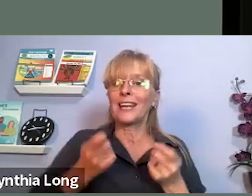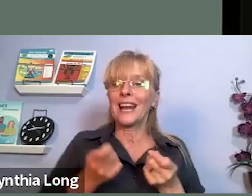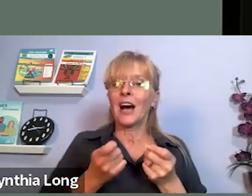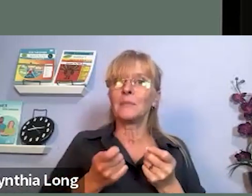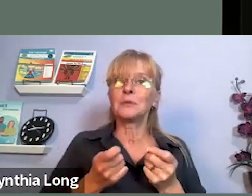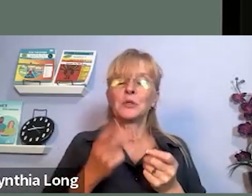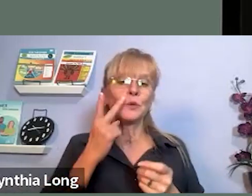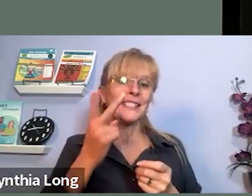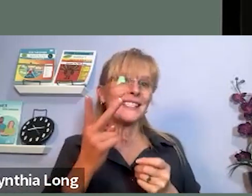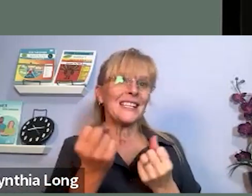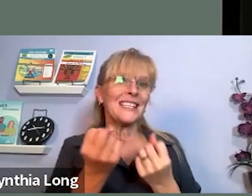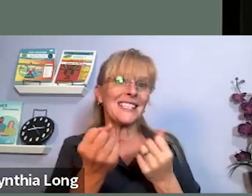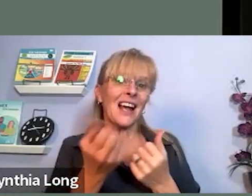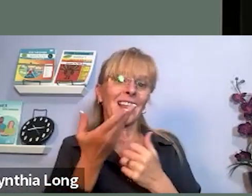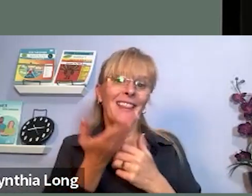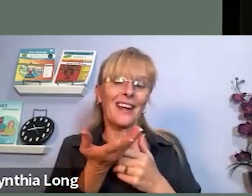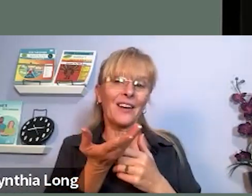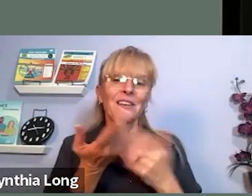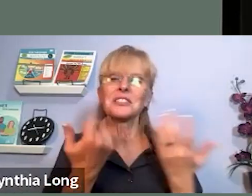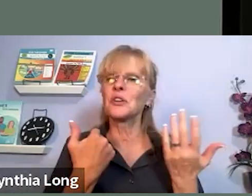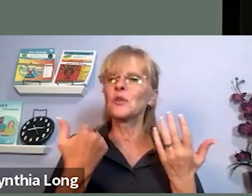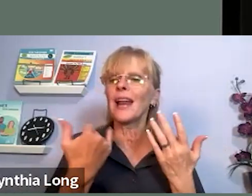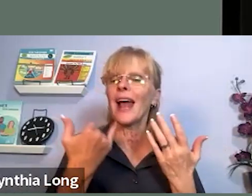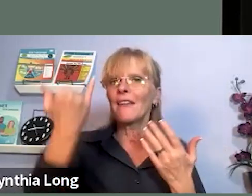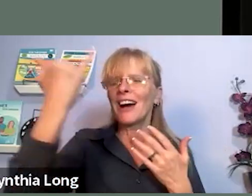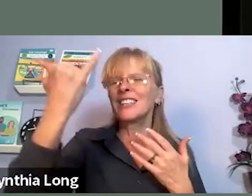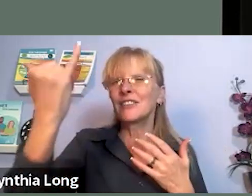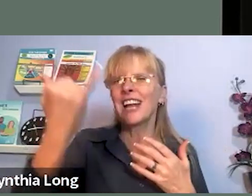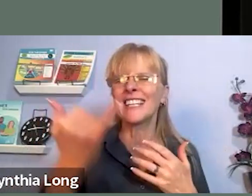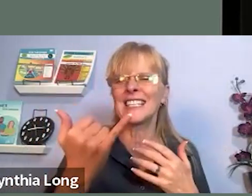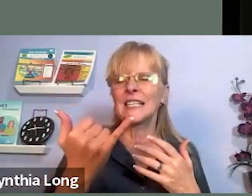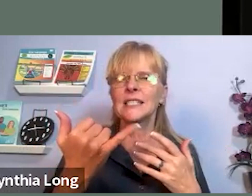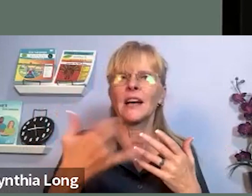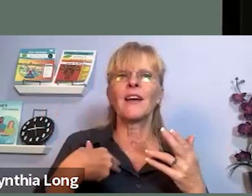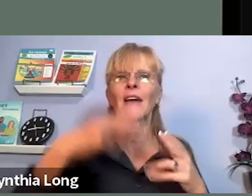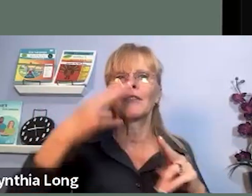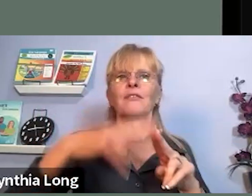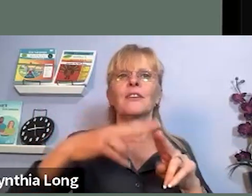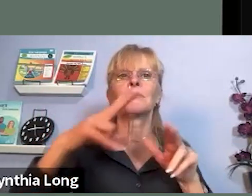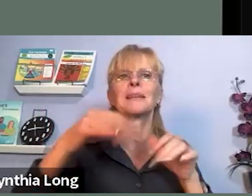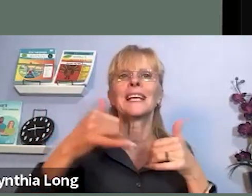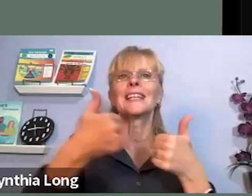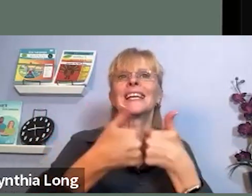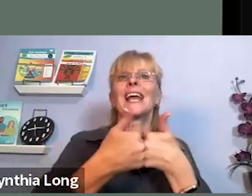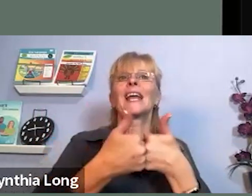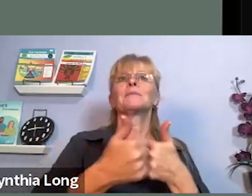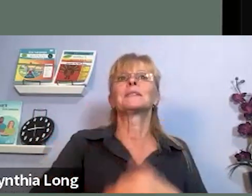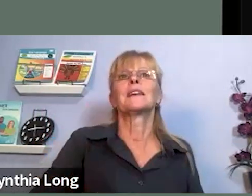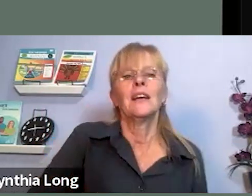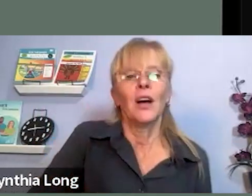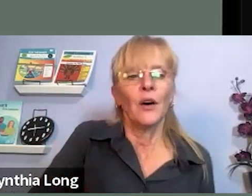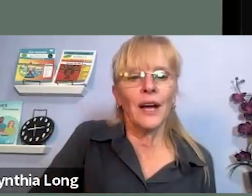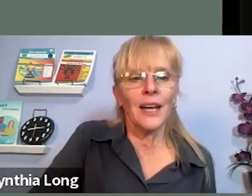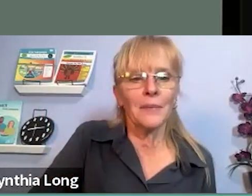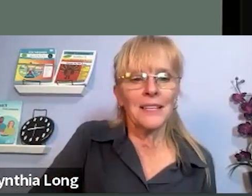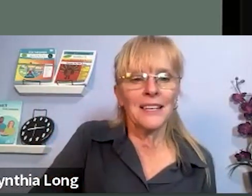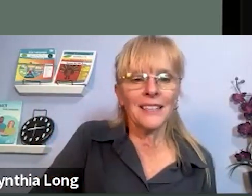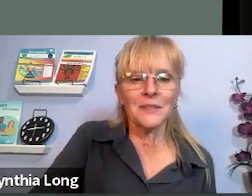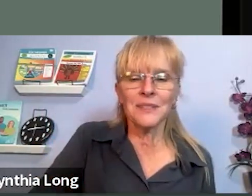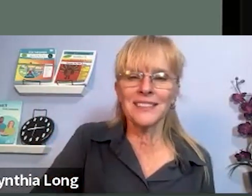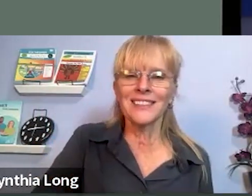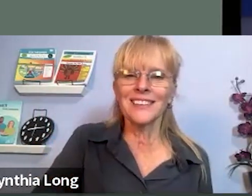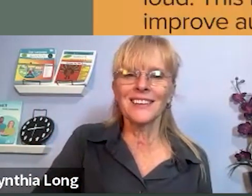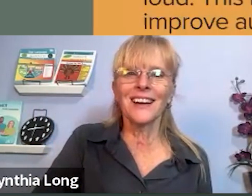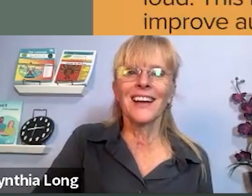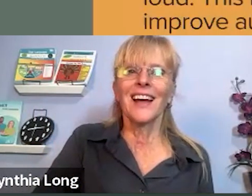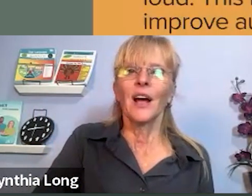to open it up to see the sign there. So you can have different ideas of having fun playing the games. Okay, coming to the